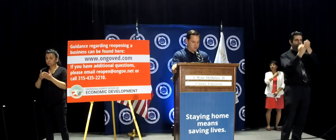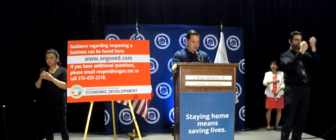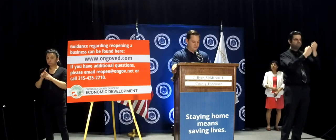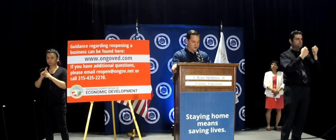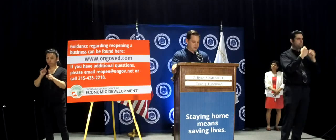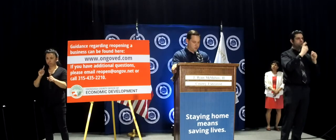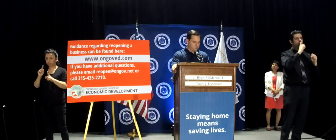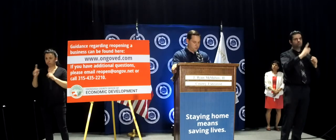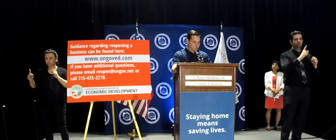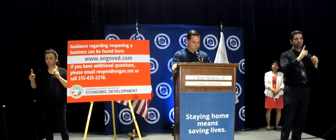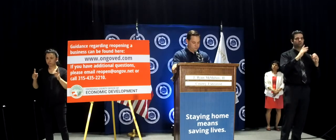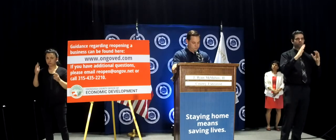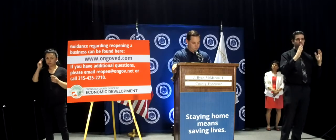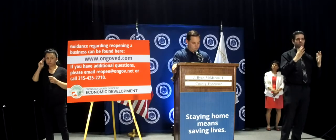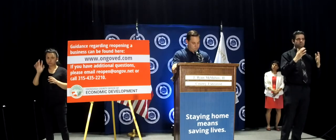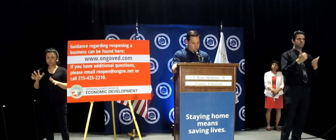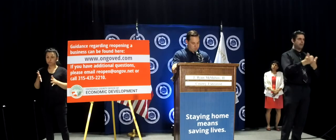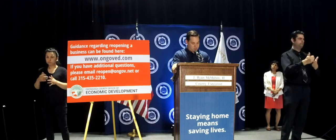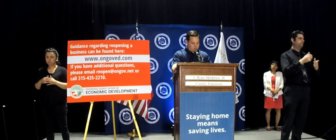with Lafayette High School.